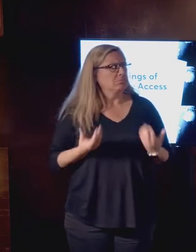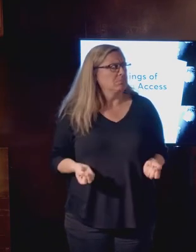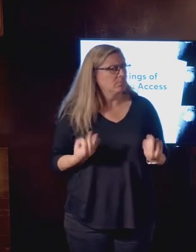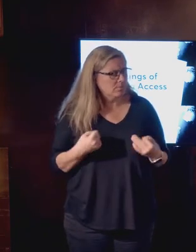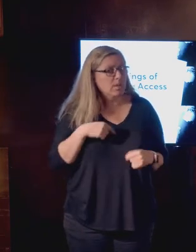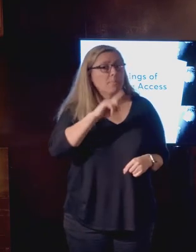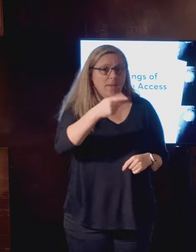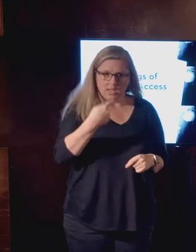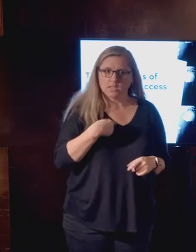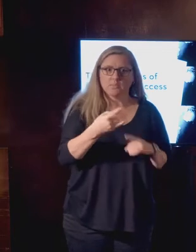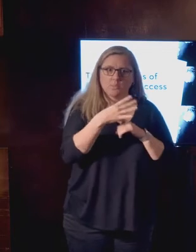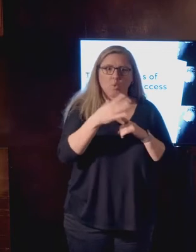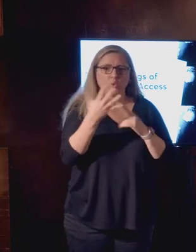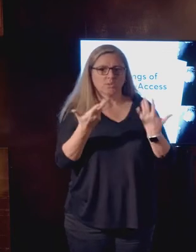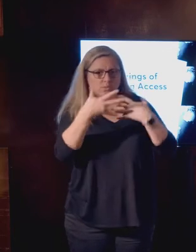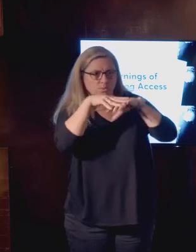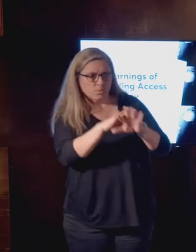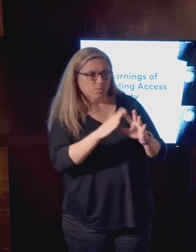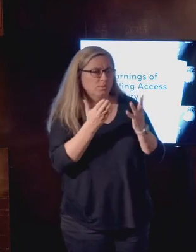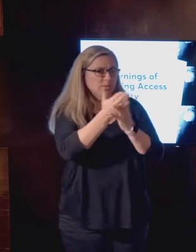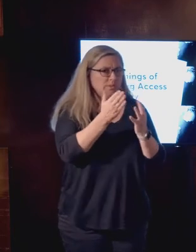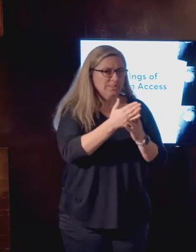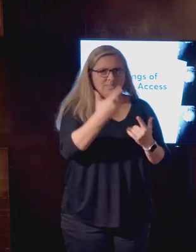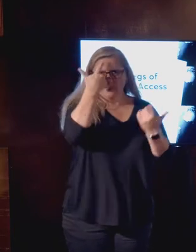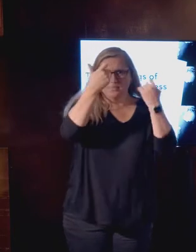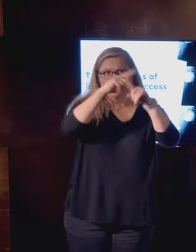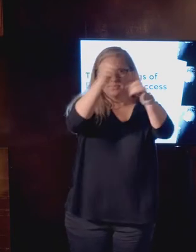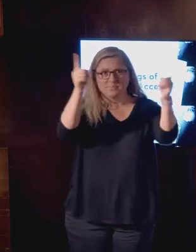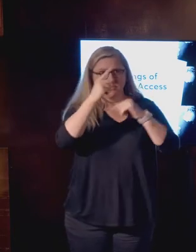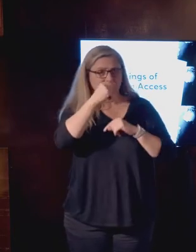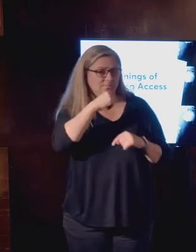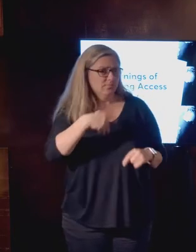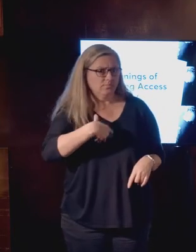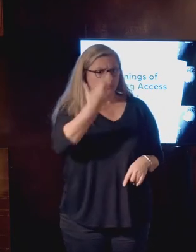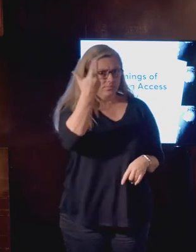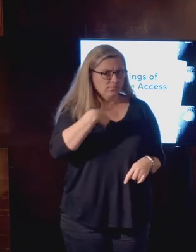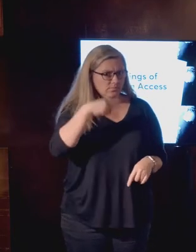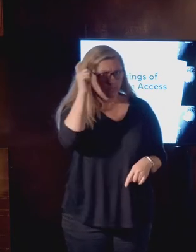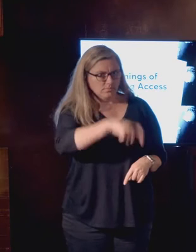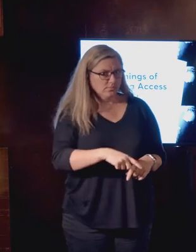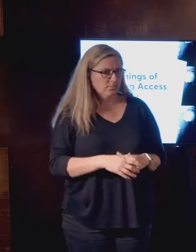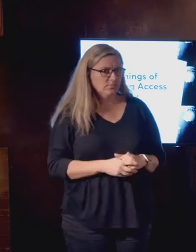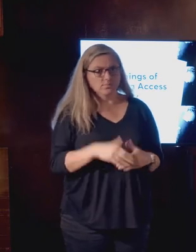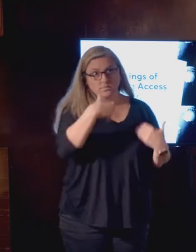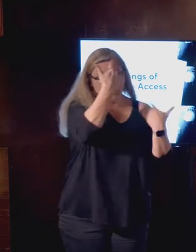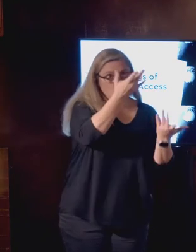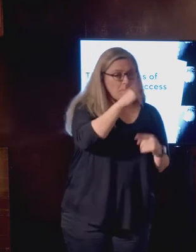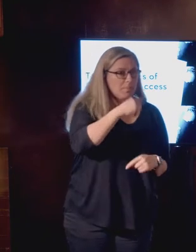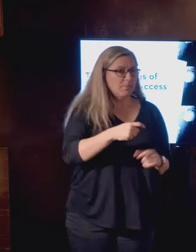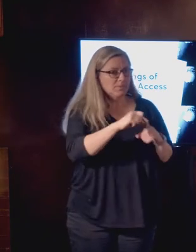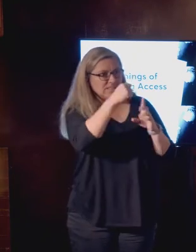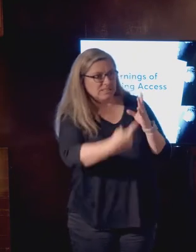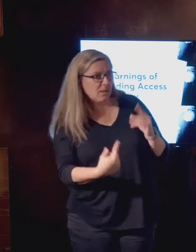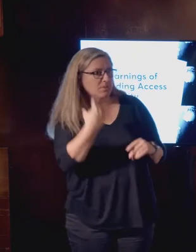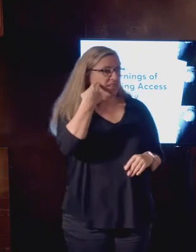an idea that people won't come if you make it accessible, or I don't know anyone that is disabled or deaf. So why did you want to be